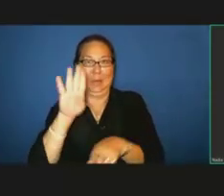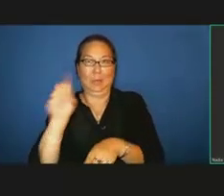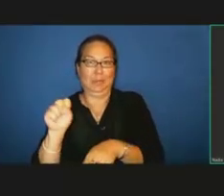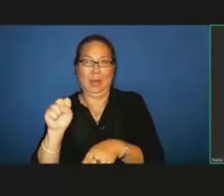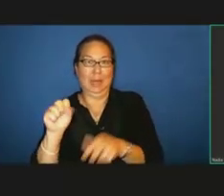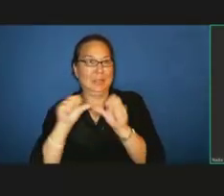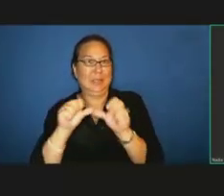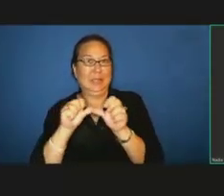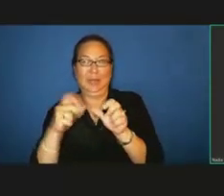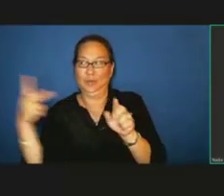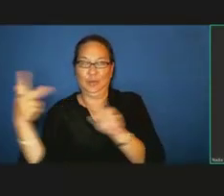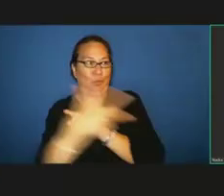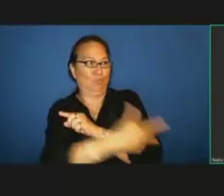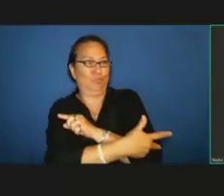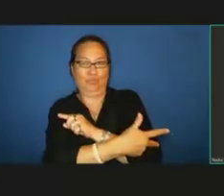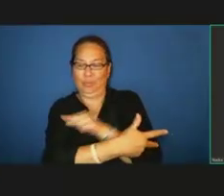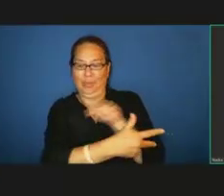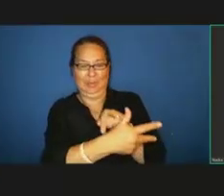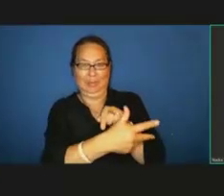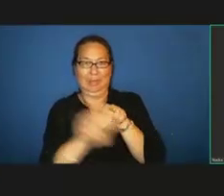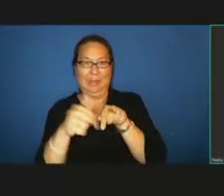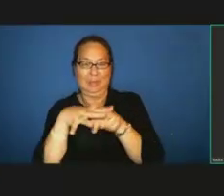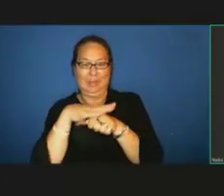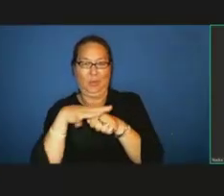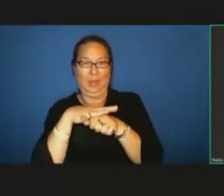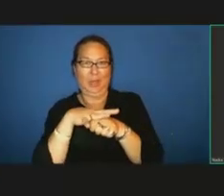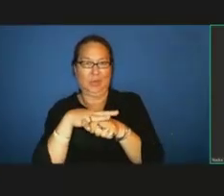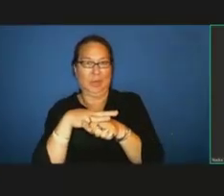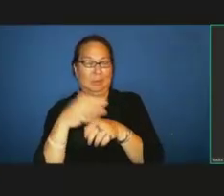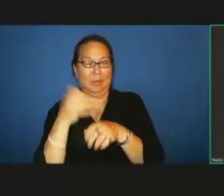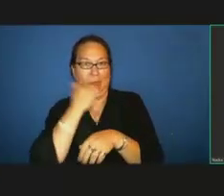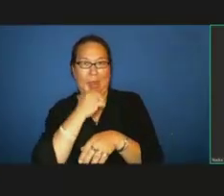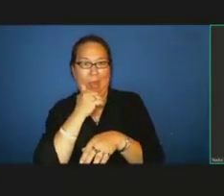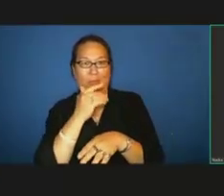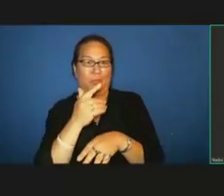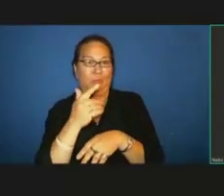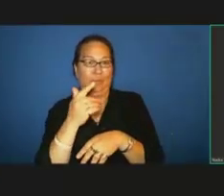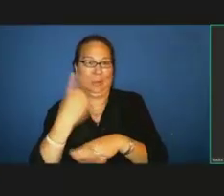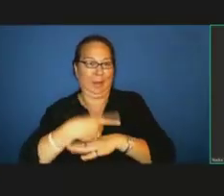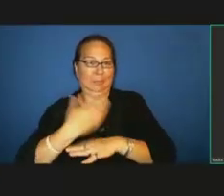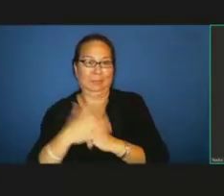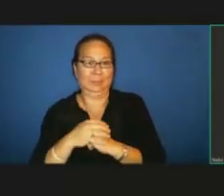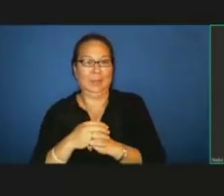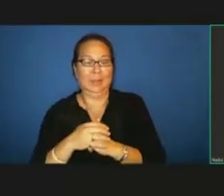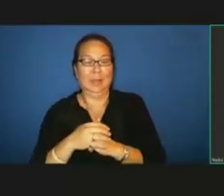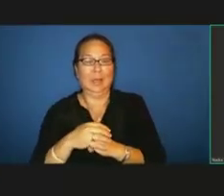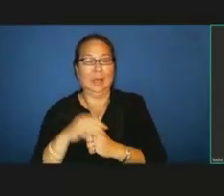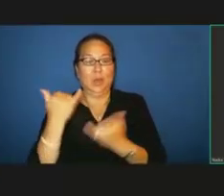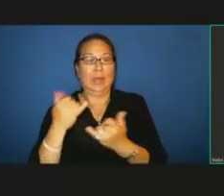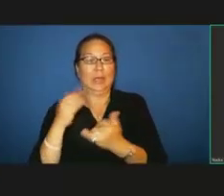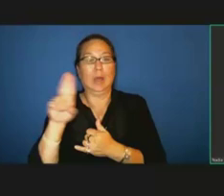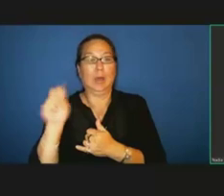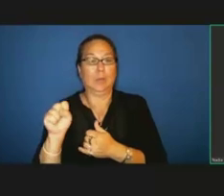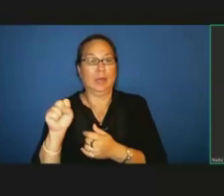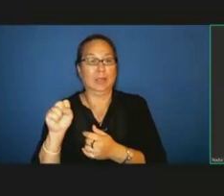concern is not just about our family's case, it is about the process. Right now, bus stop changes are made without clear communication before